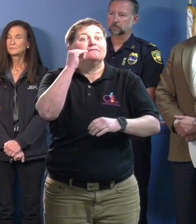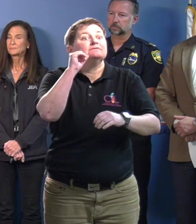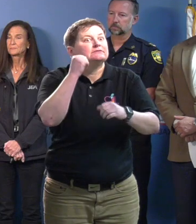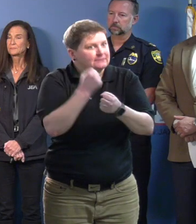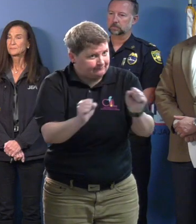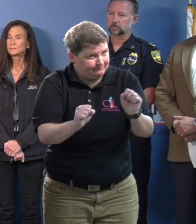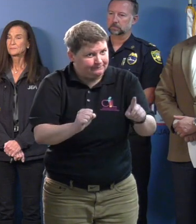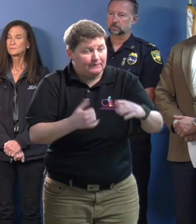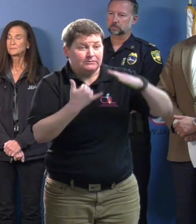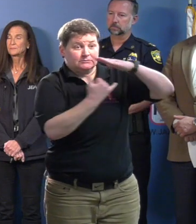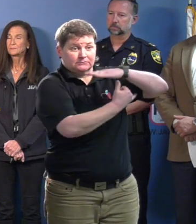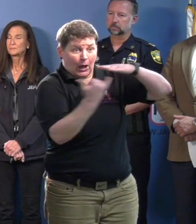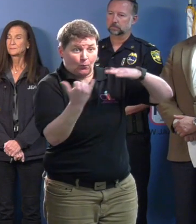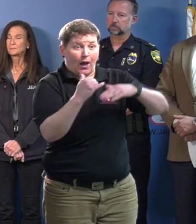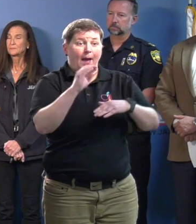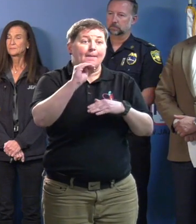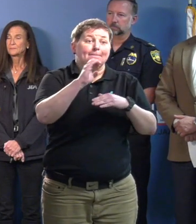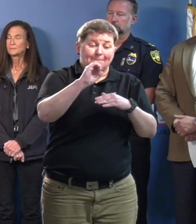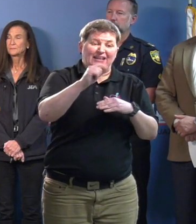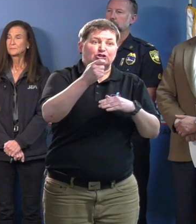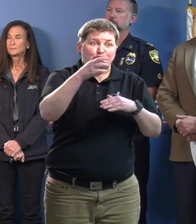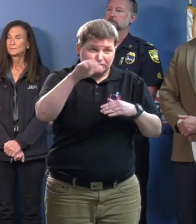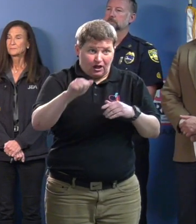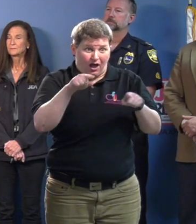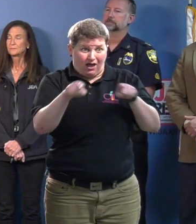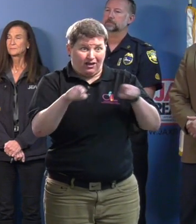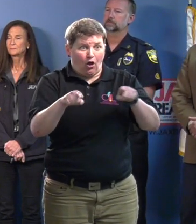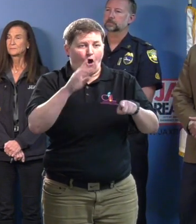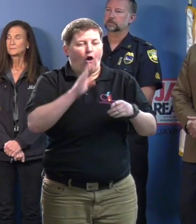are closed today and tomorrow. So I know that I've